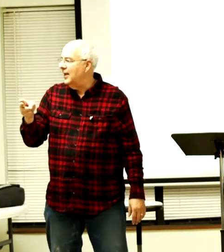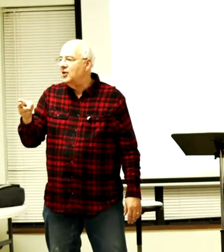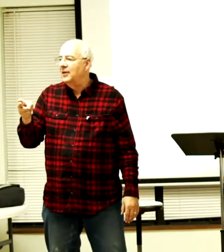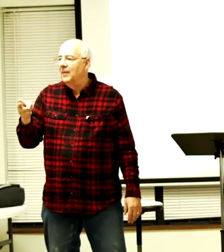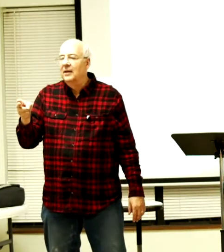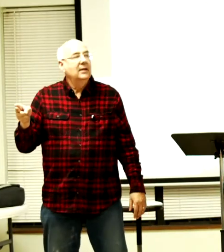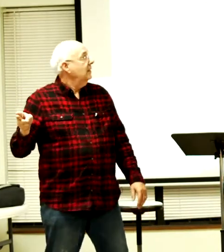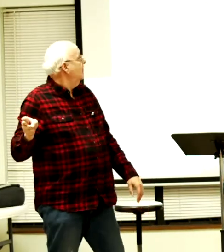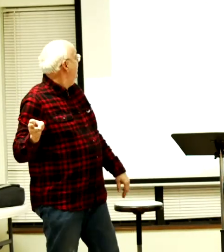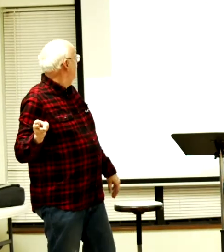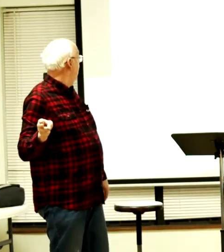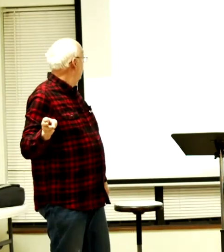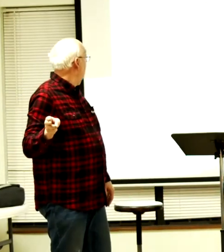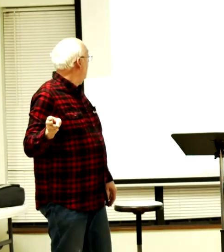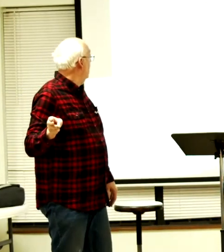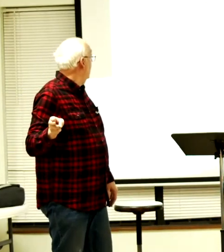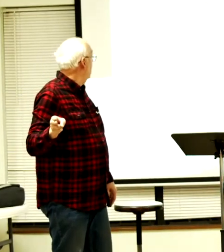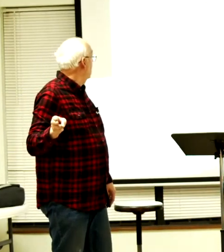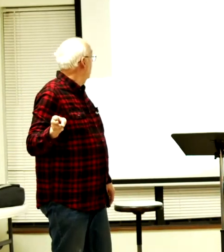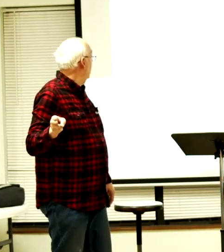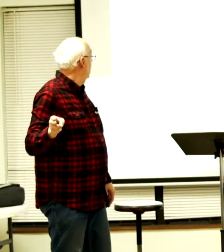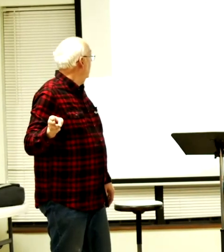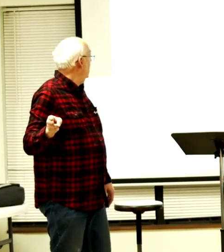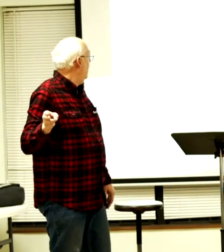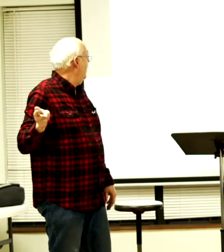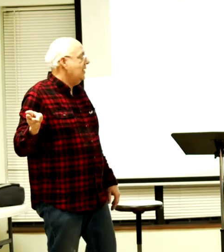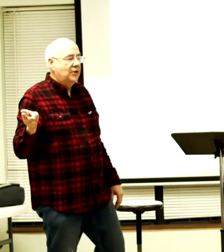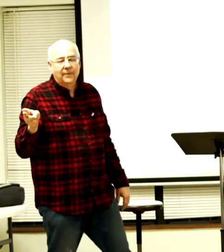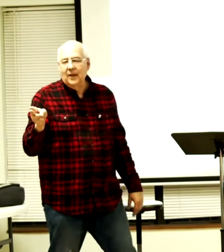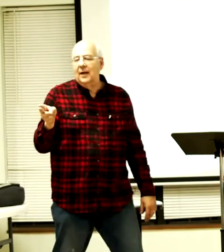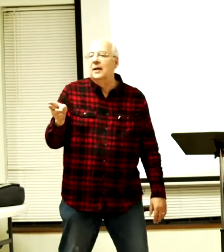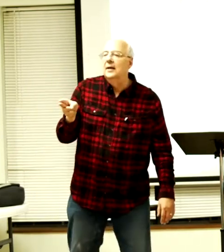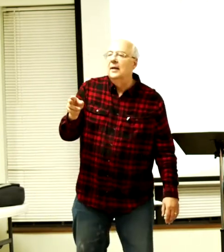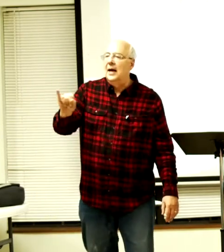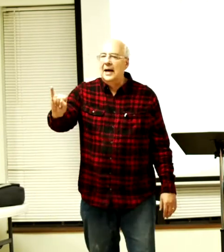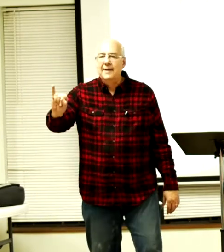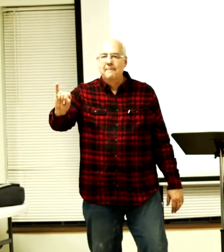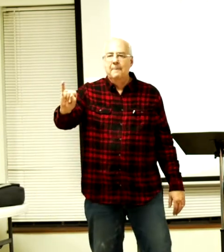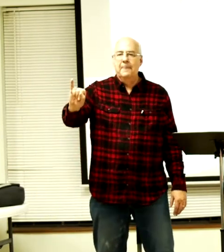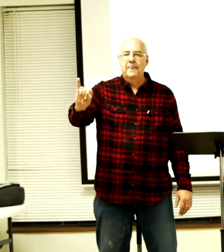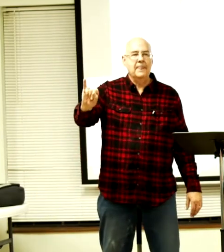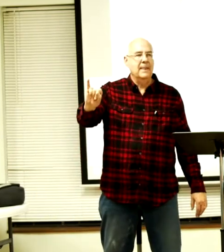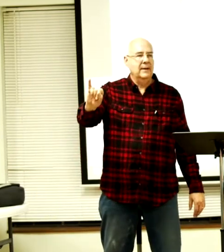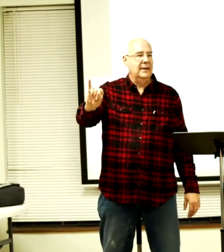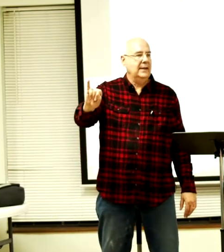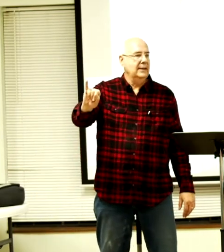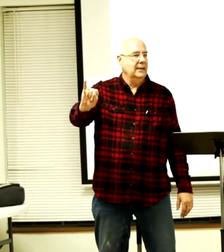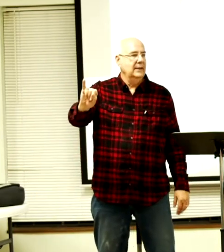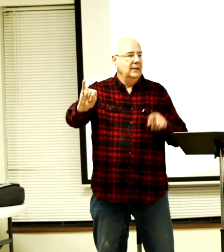H. H, which way do they do H? Yeah, H, okay. I, okay.